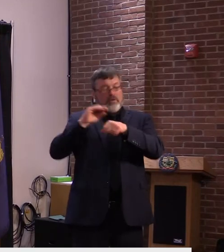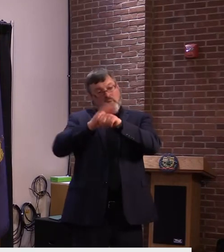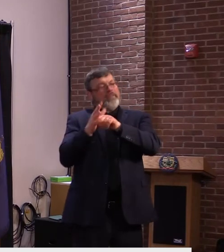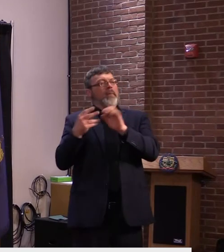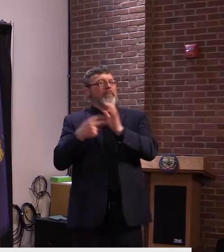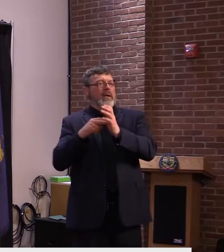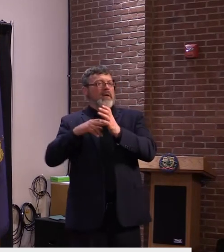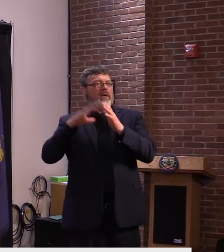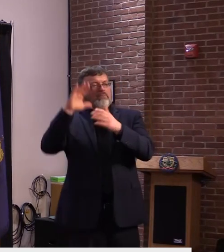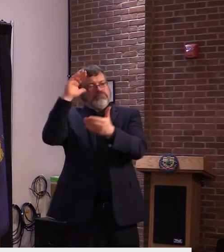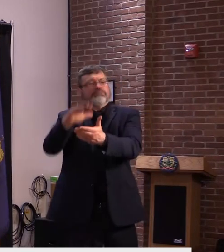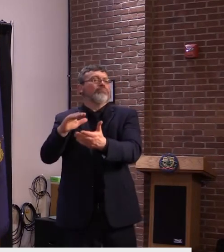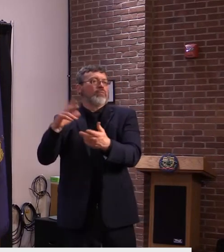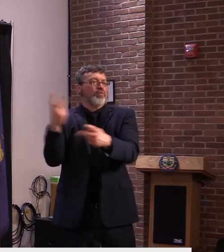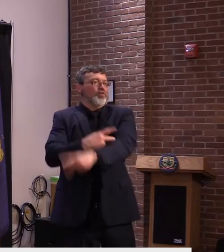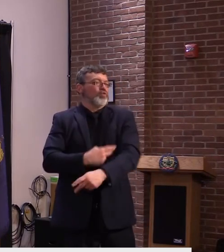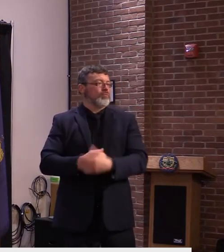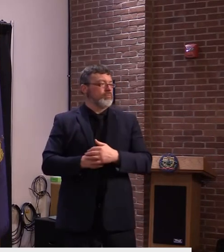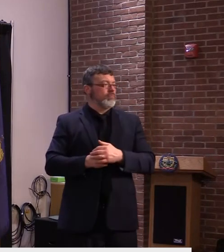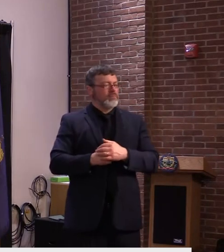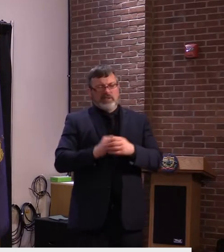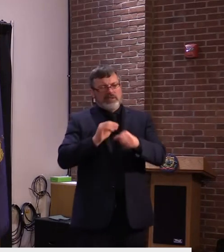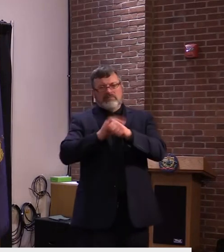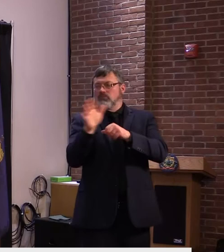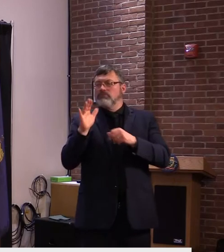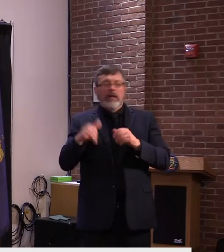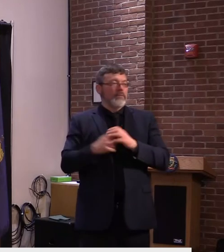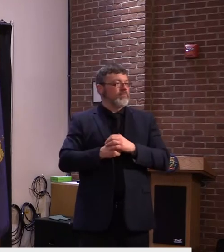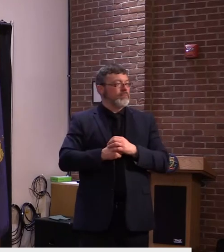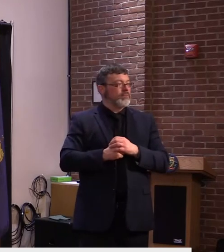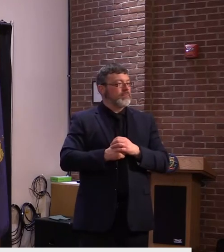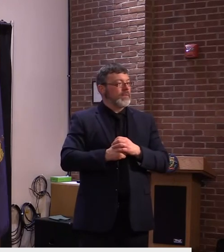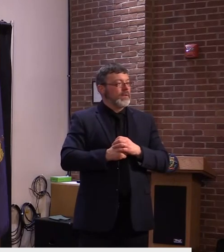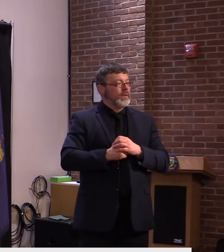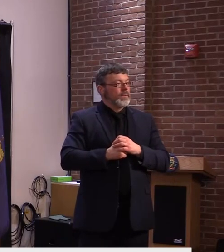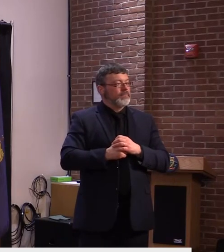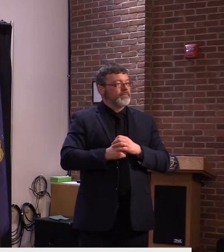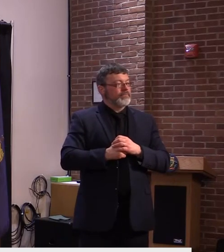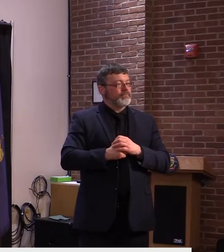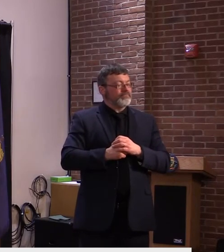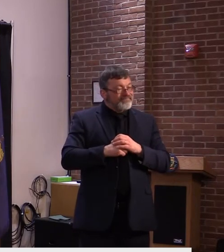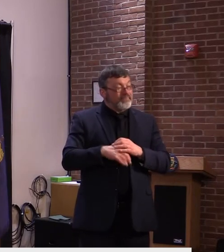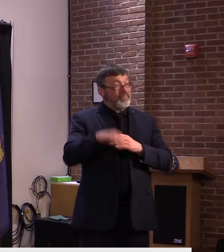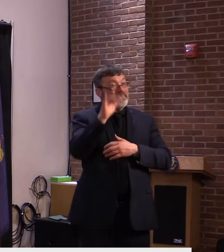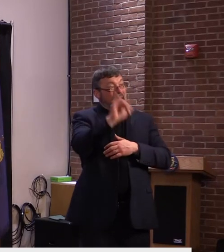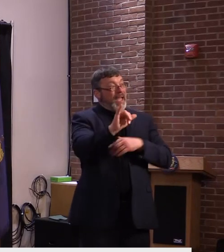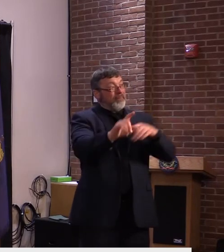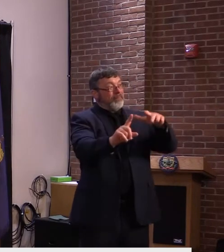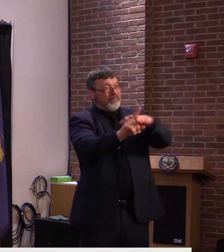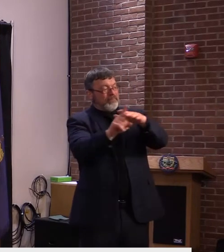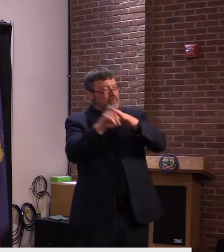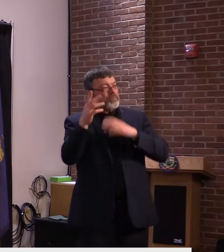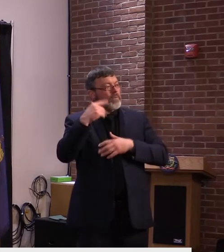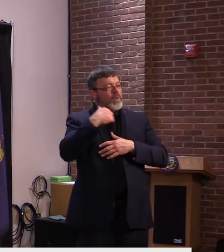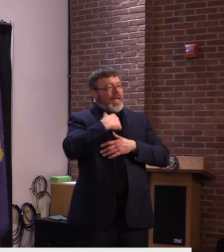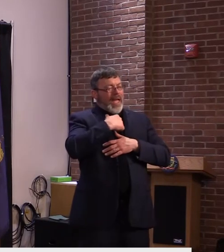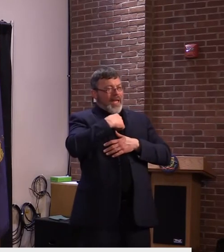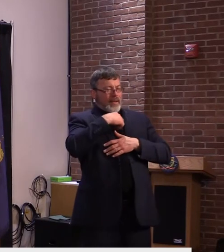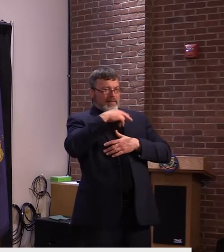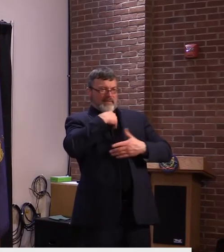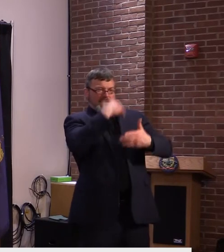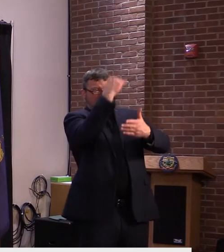only saying this because it stands out in my mind every time I see the list of people who have died from